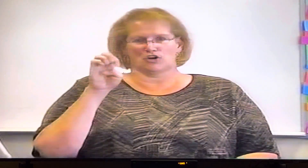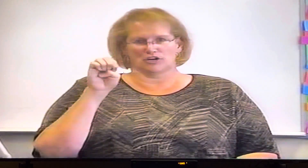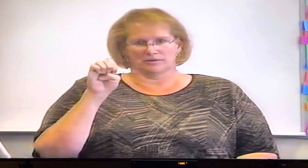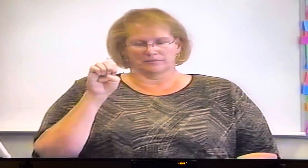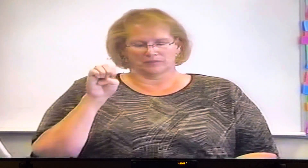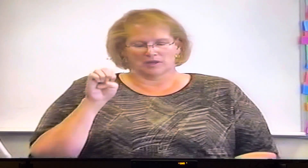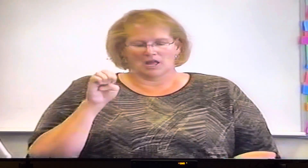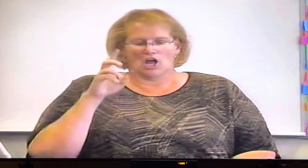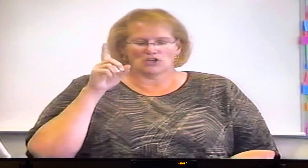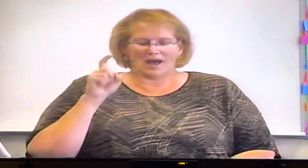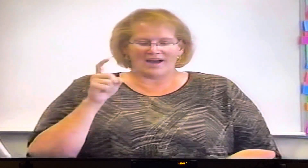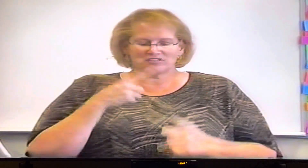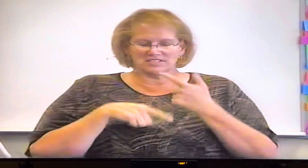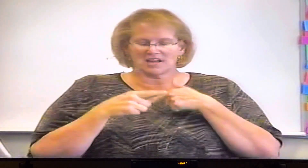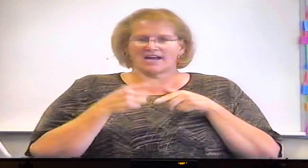silverware, you have to sign